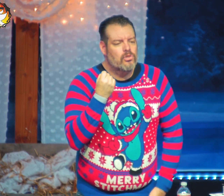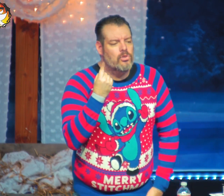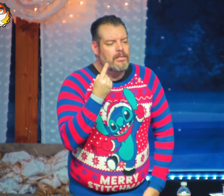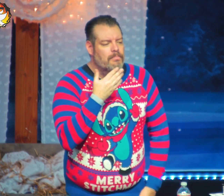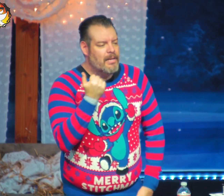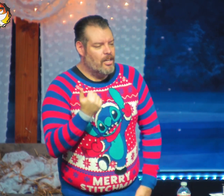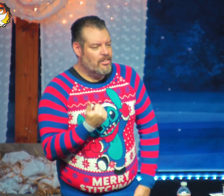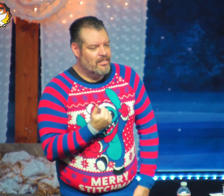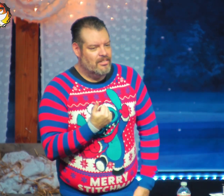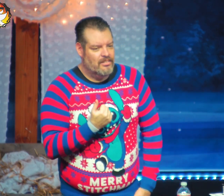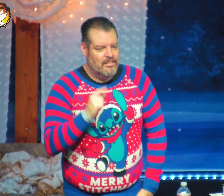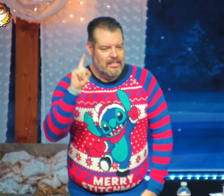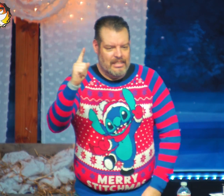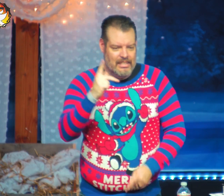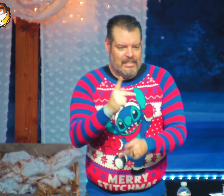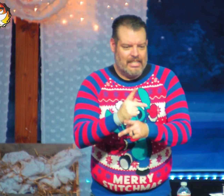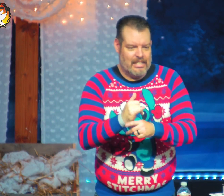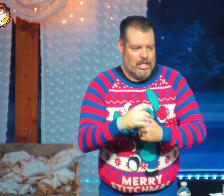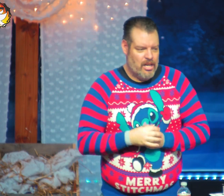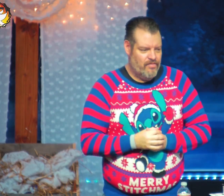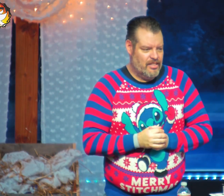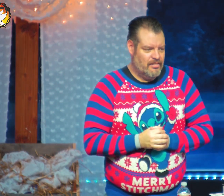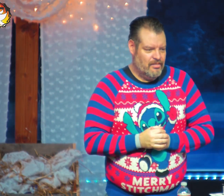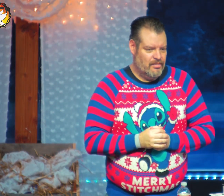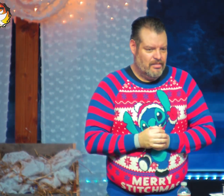your mind will start to be able to understand.